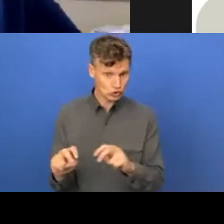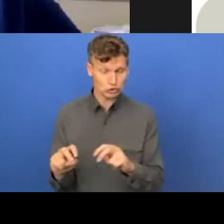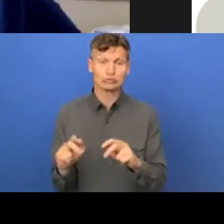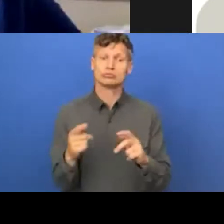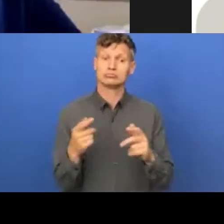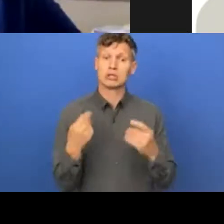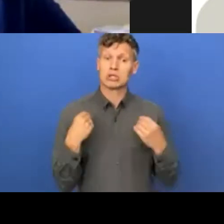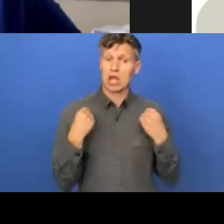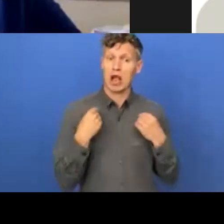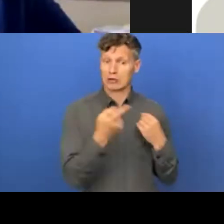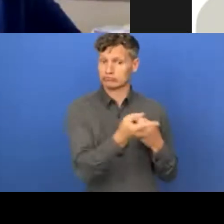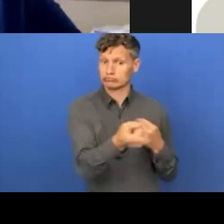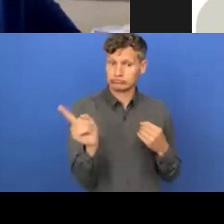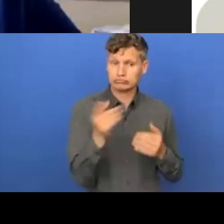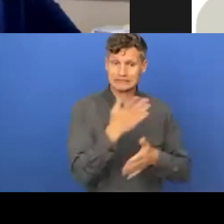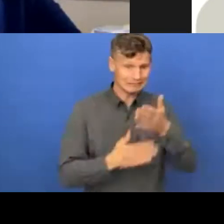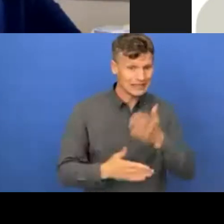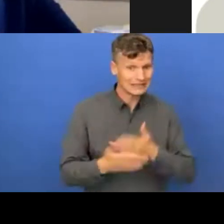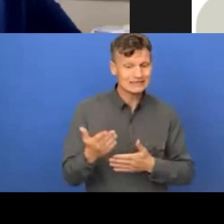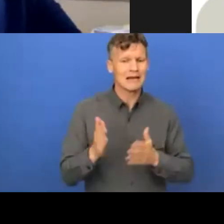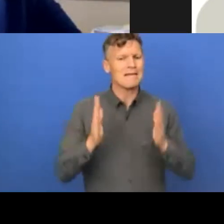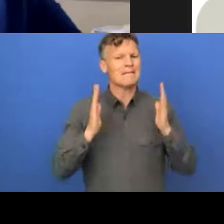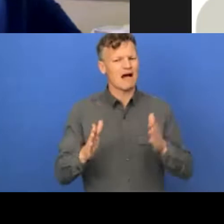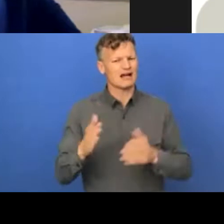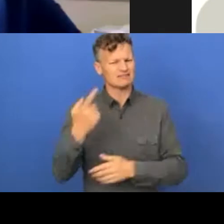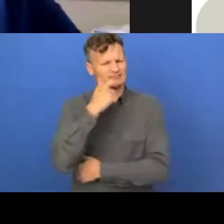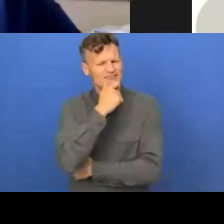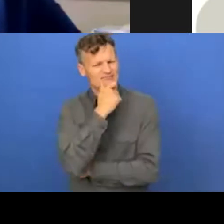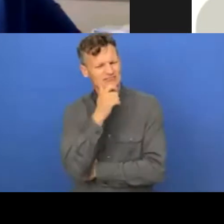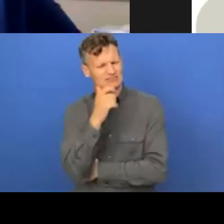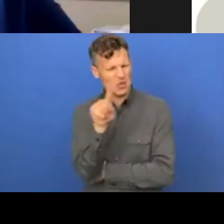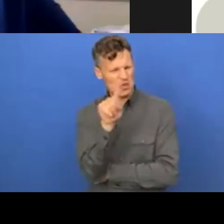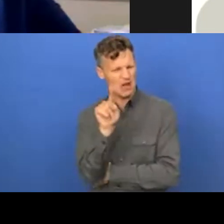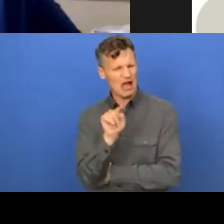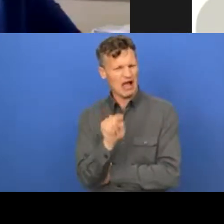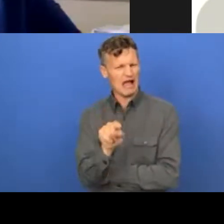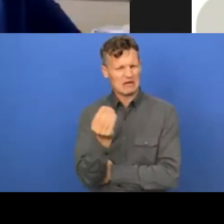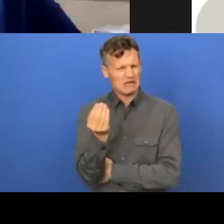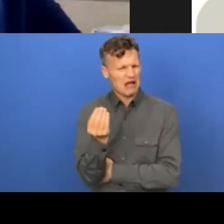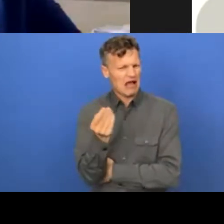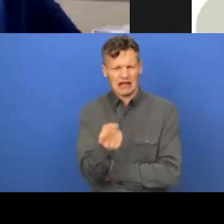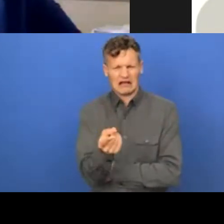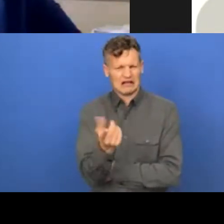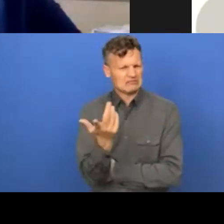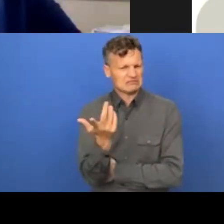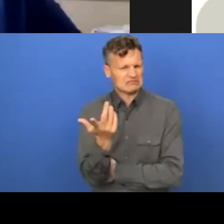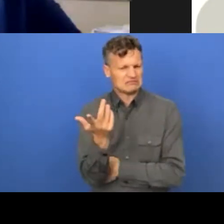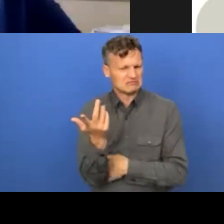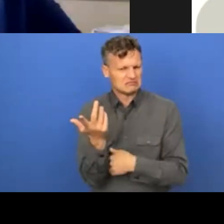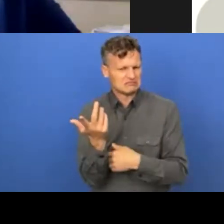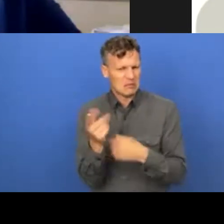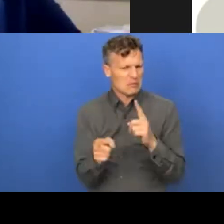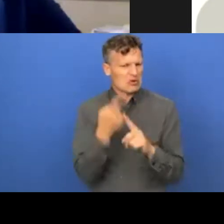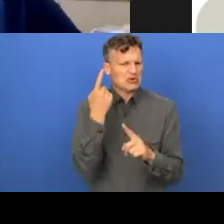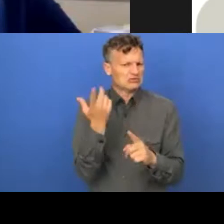to focus on the why. Why is it important? So in this case, if we conduct research on